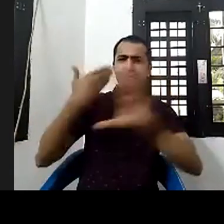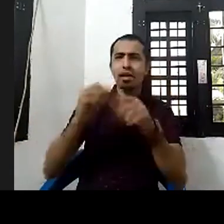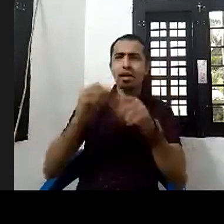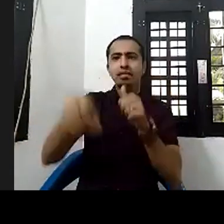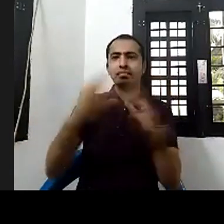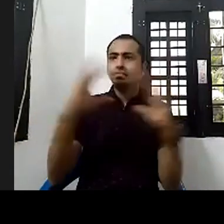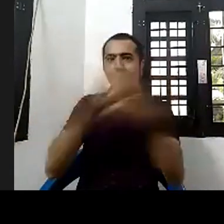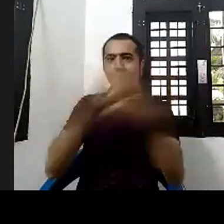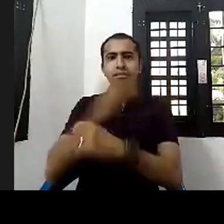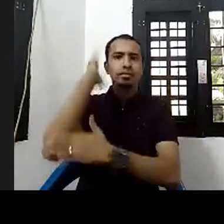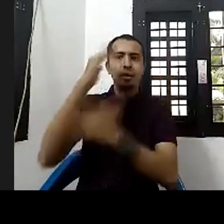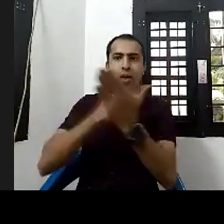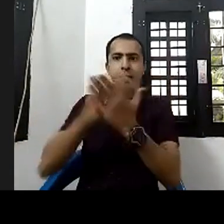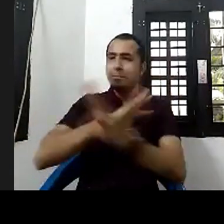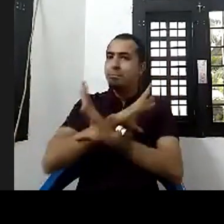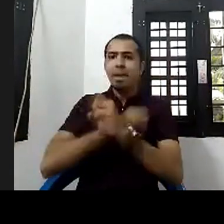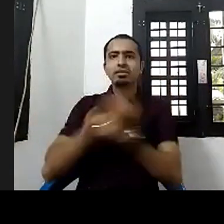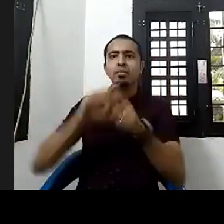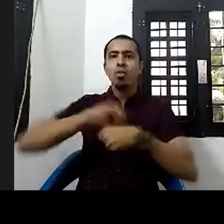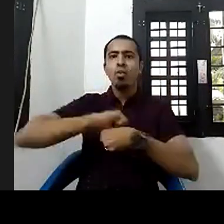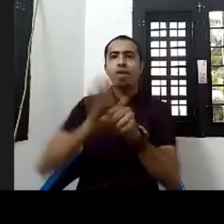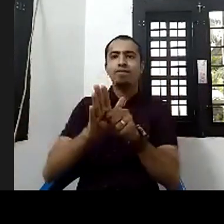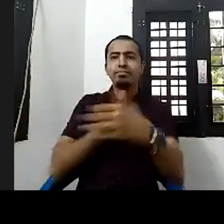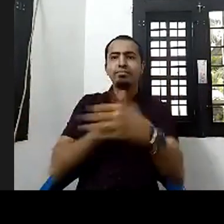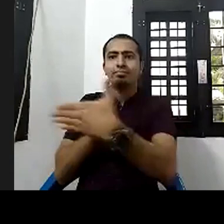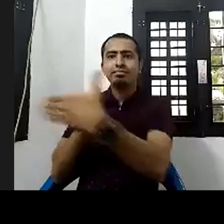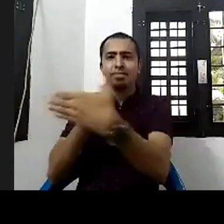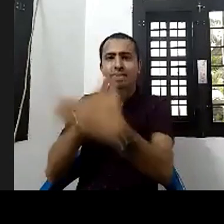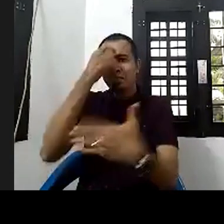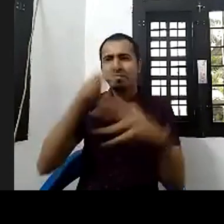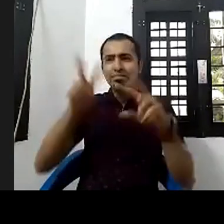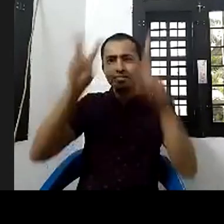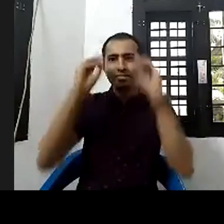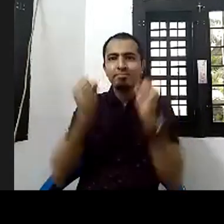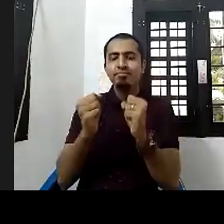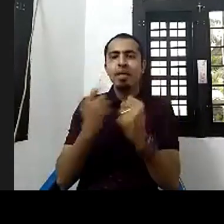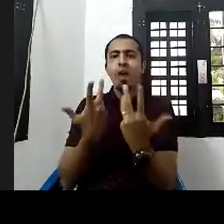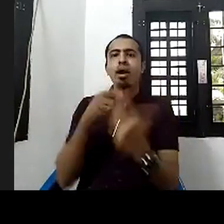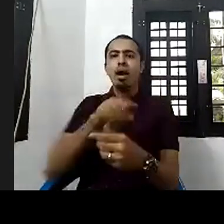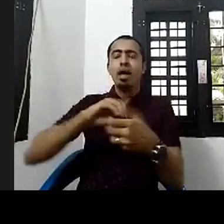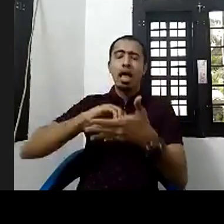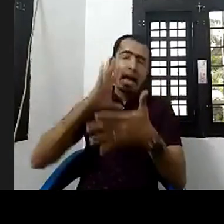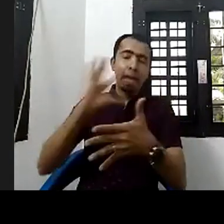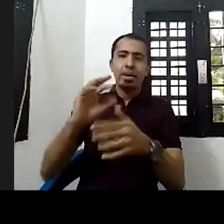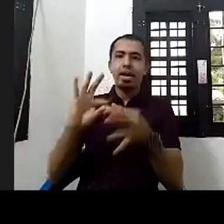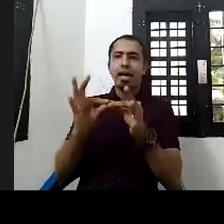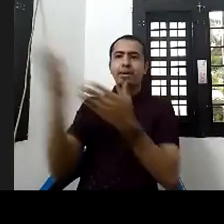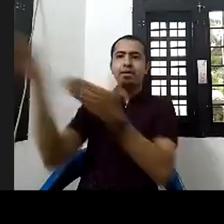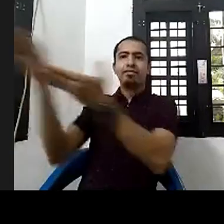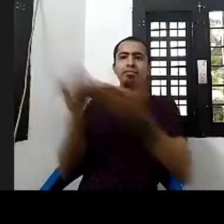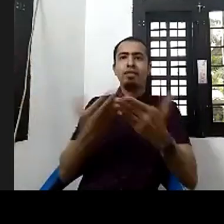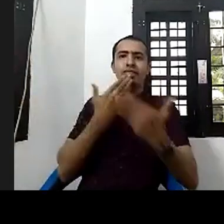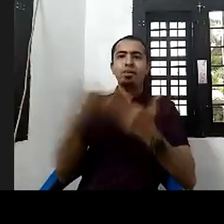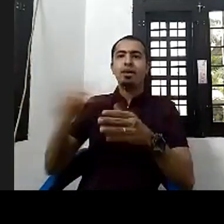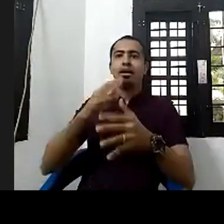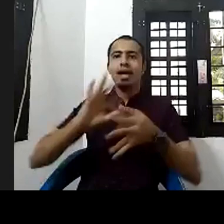Waving hands for that. And I've missed access for so many years for so many programs, especially for COVID. So there was a lack of information, and